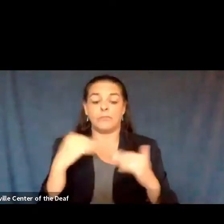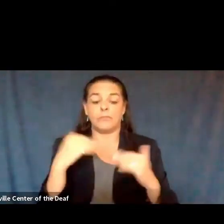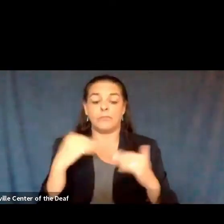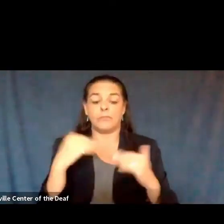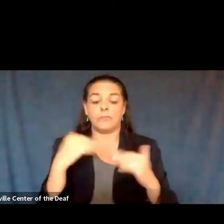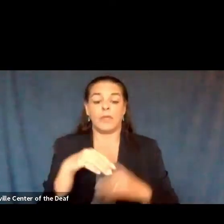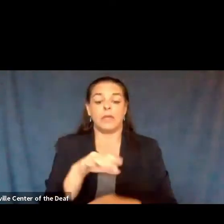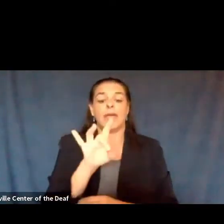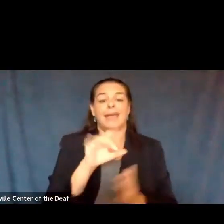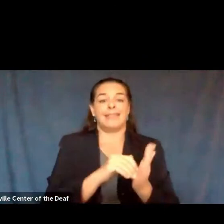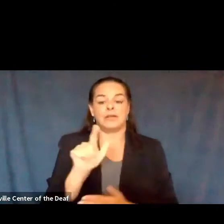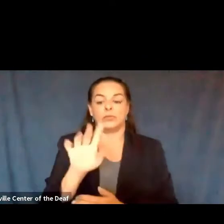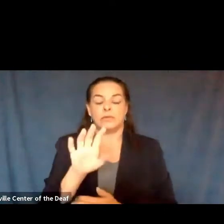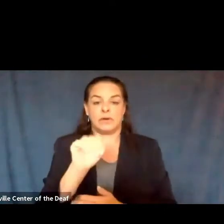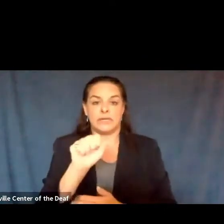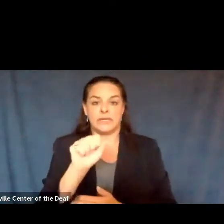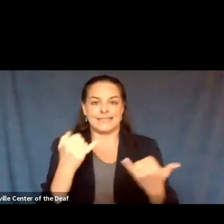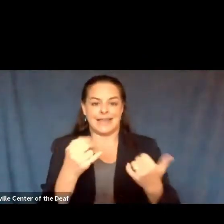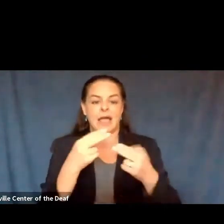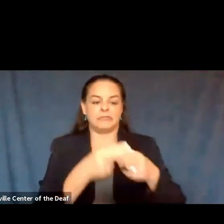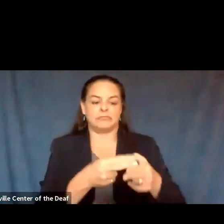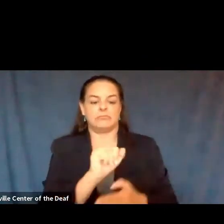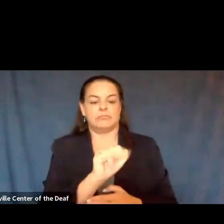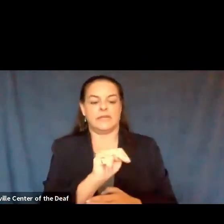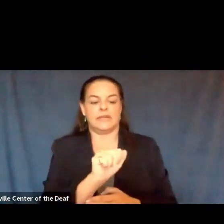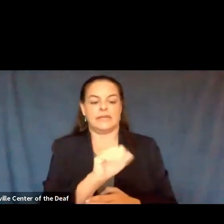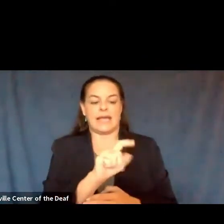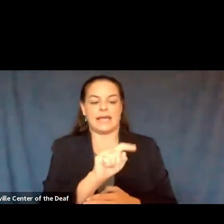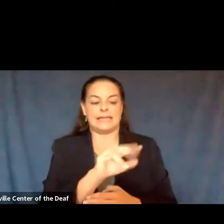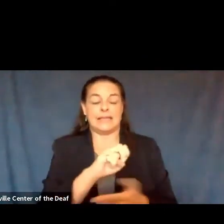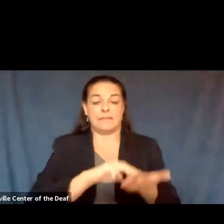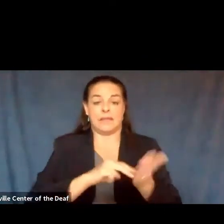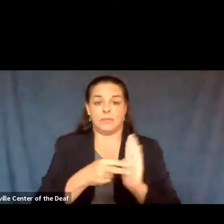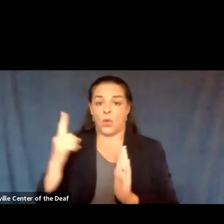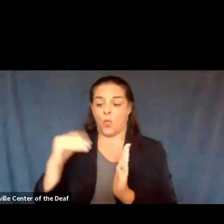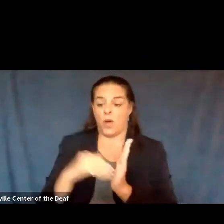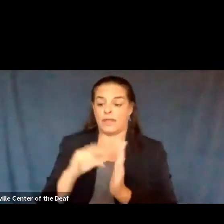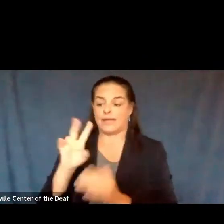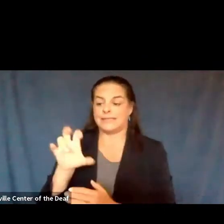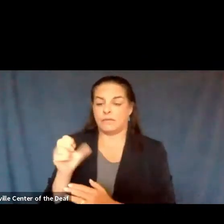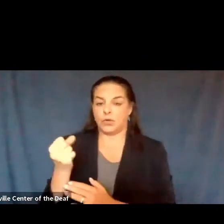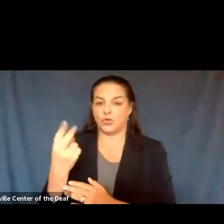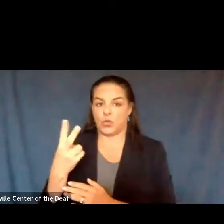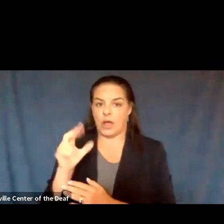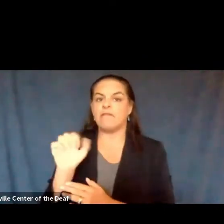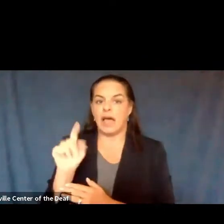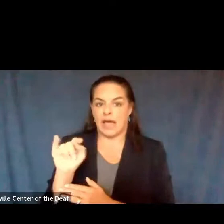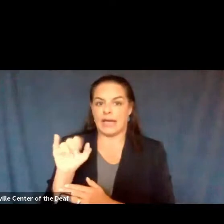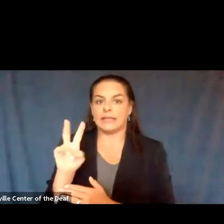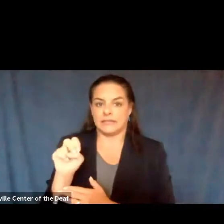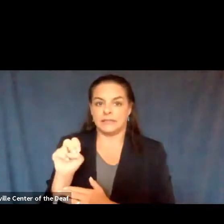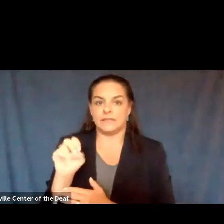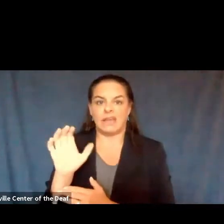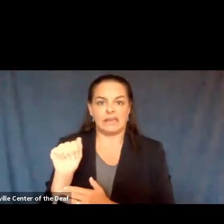8,024 of our cases are considered inactive, giving us 1,712 active cases.